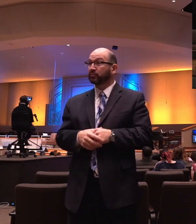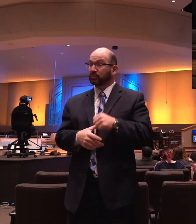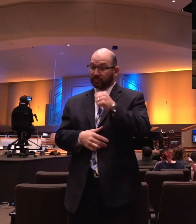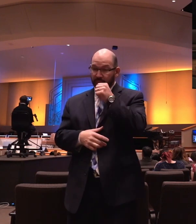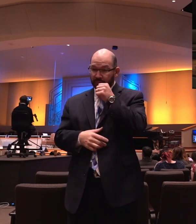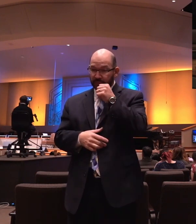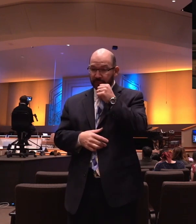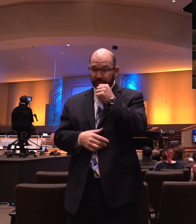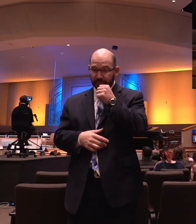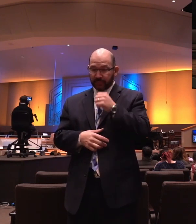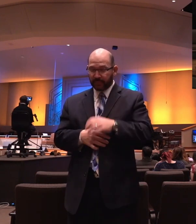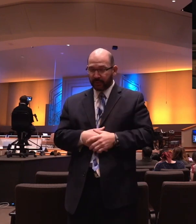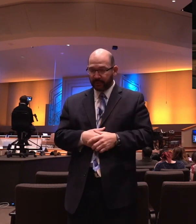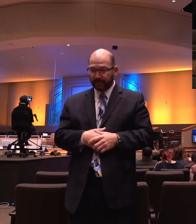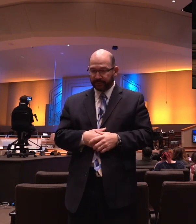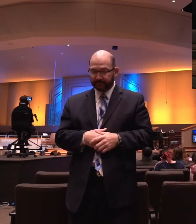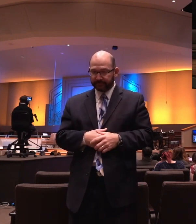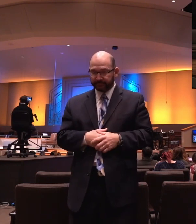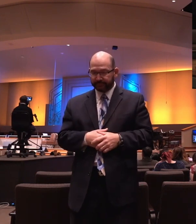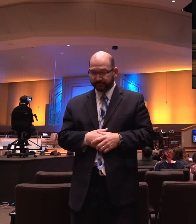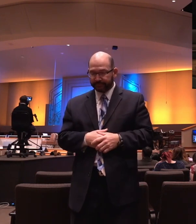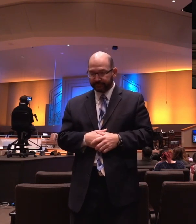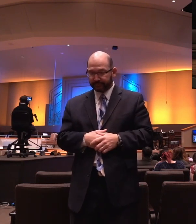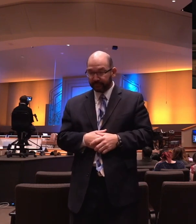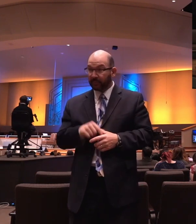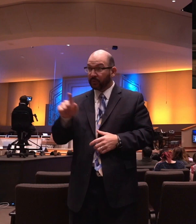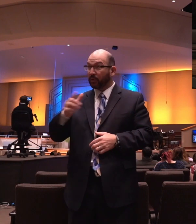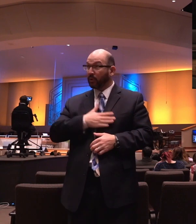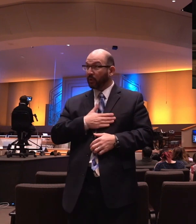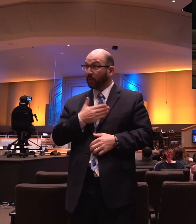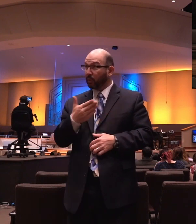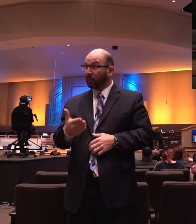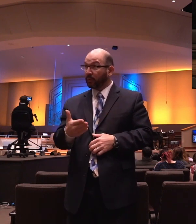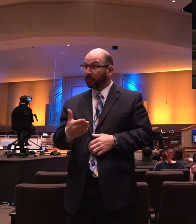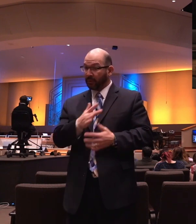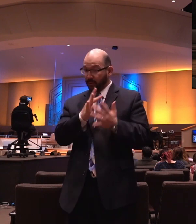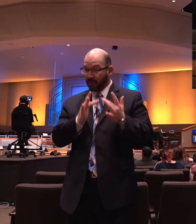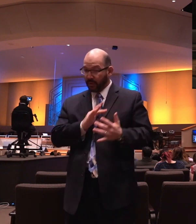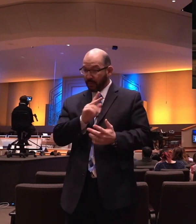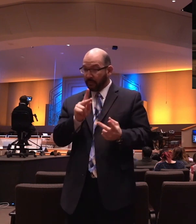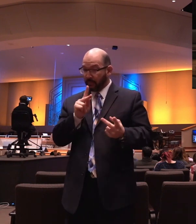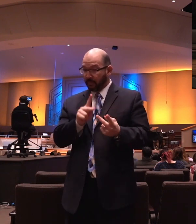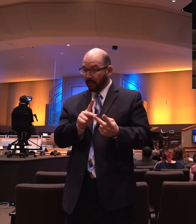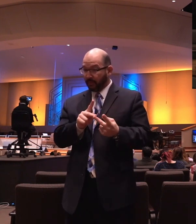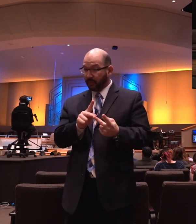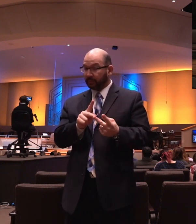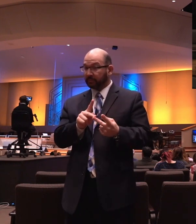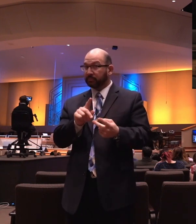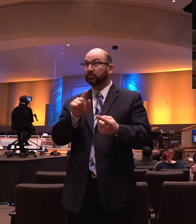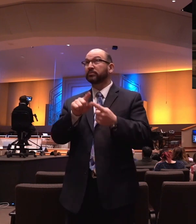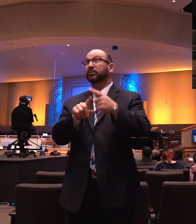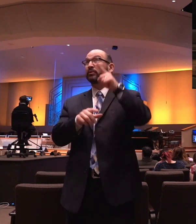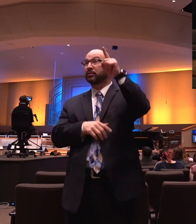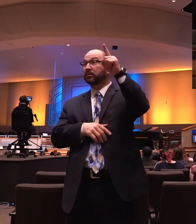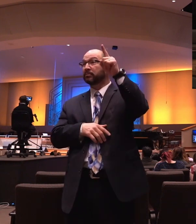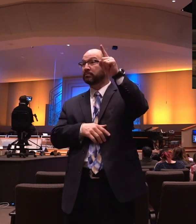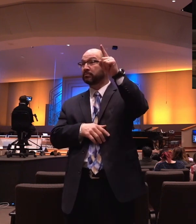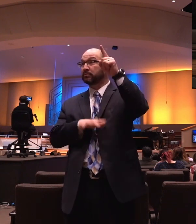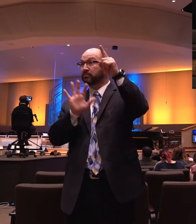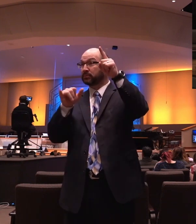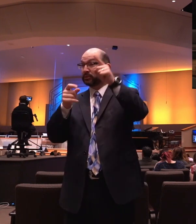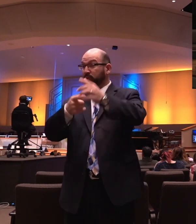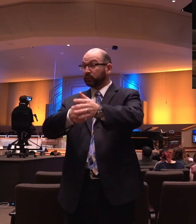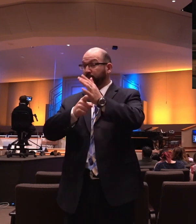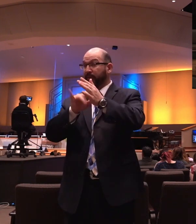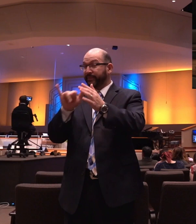Number two, are you willing to get your heart perfect before him? Because that's what it takes.